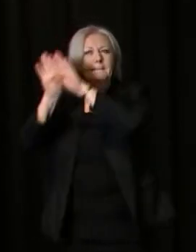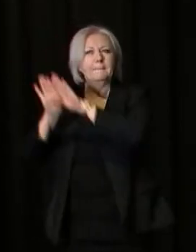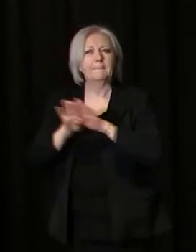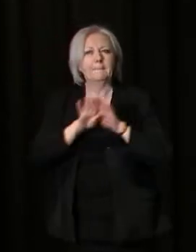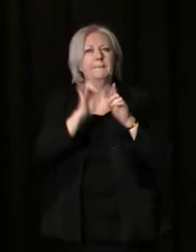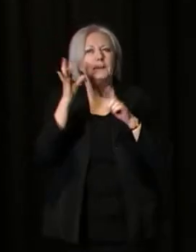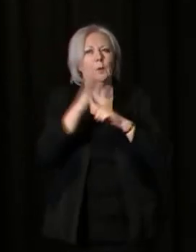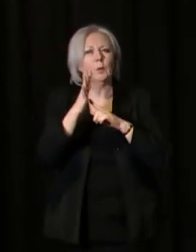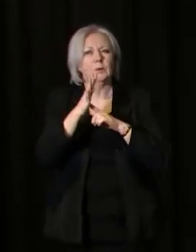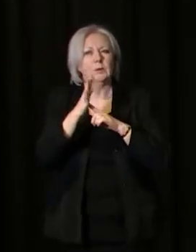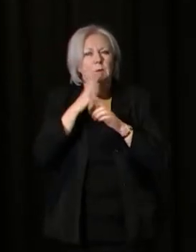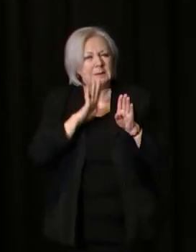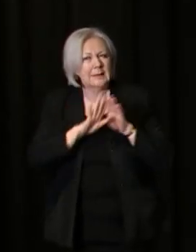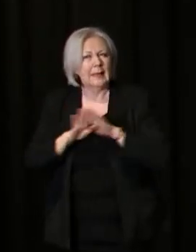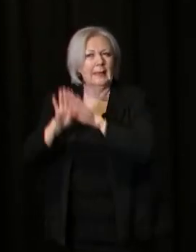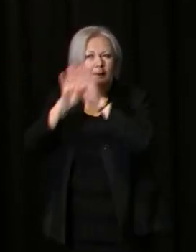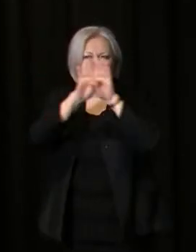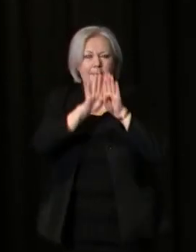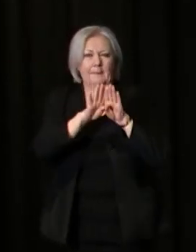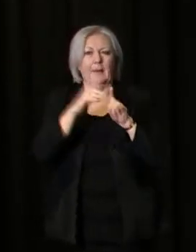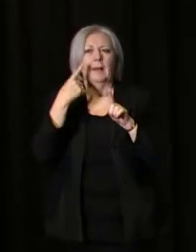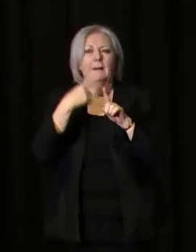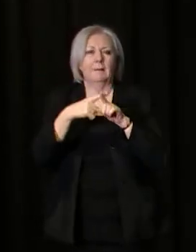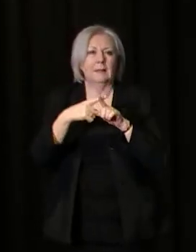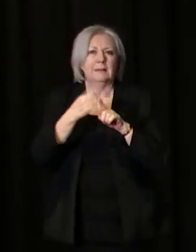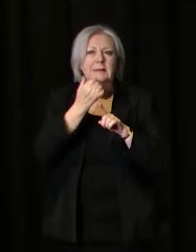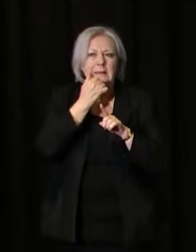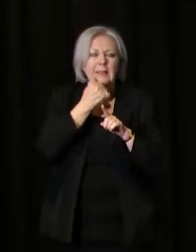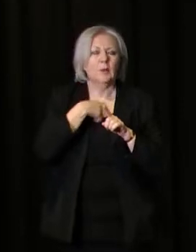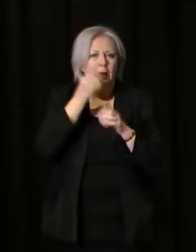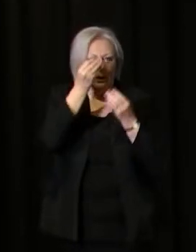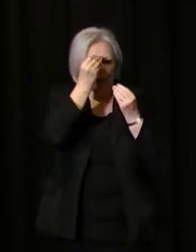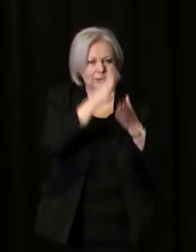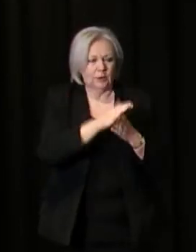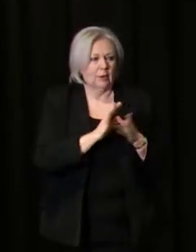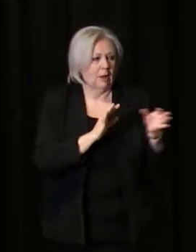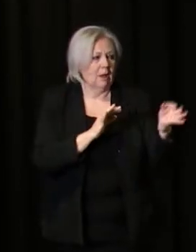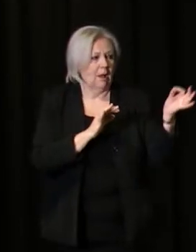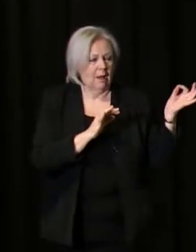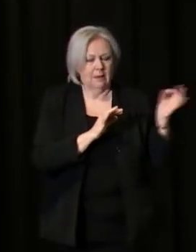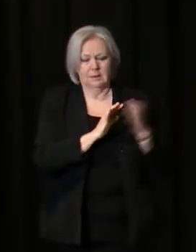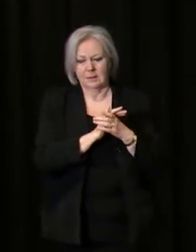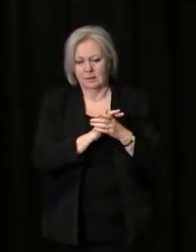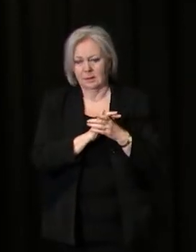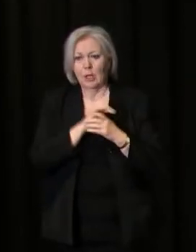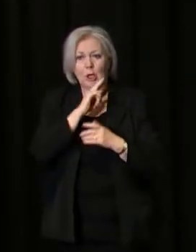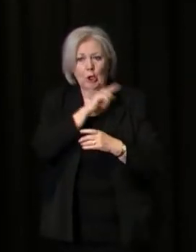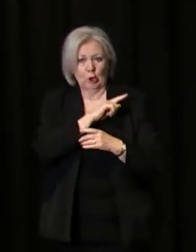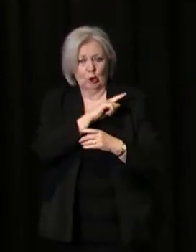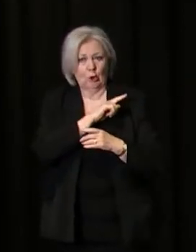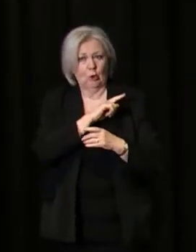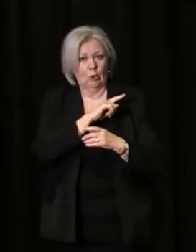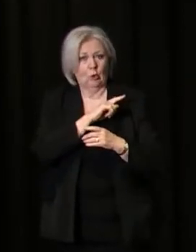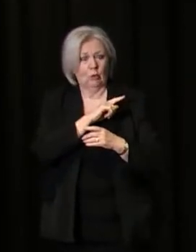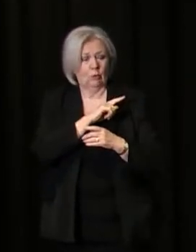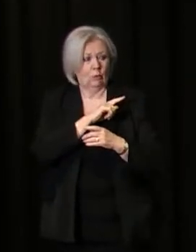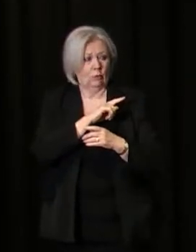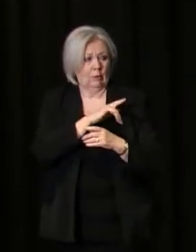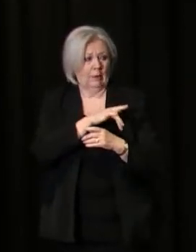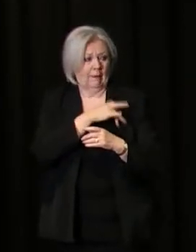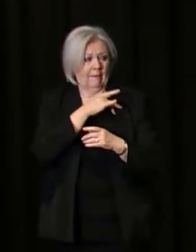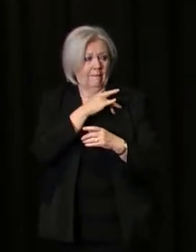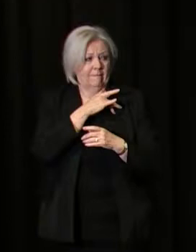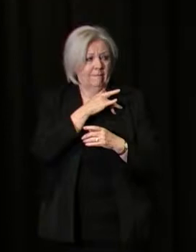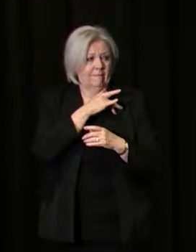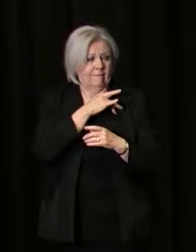enforcement arrangements and the scheduled dates, we'll come back to you on that. Are you confident, though, that all businesses have hired those trained safe marshals